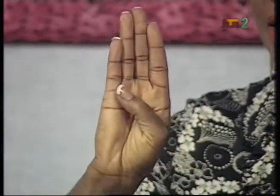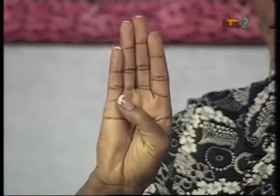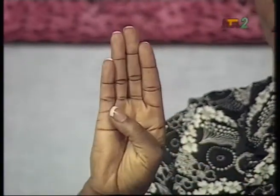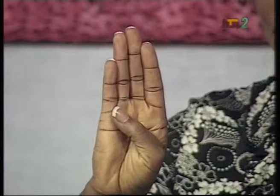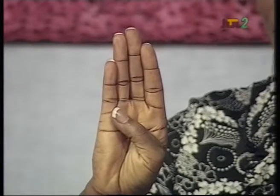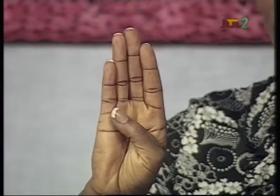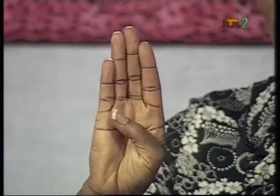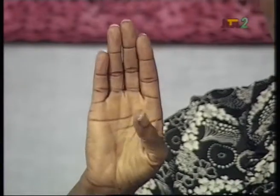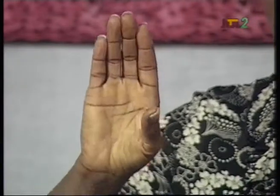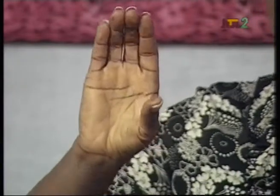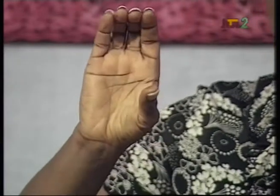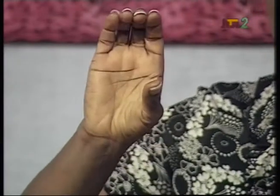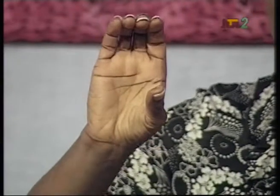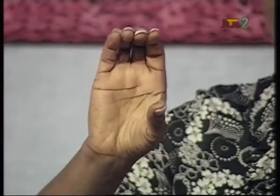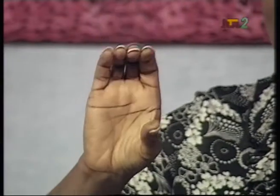B. This is C.